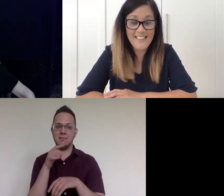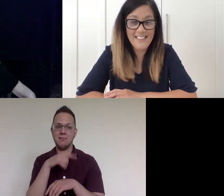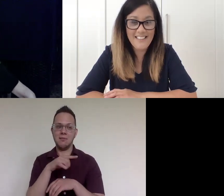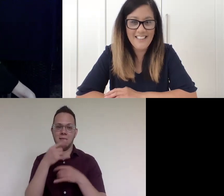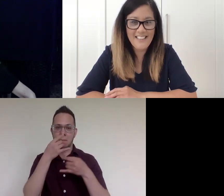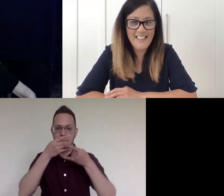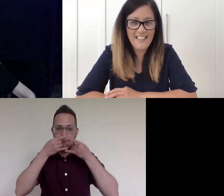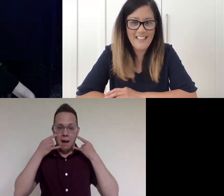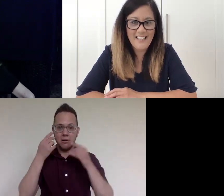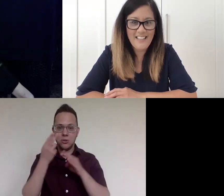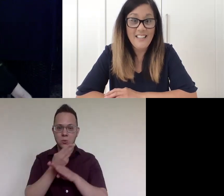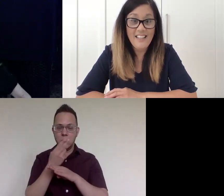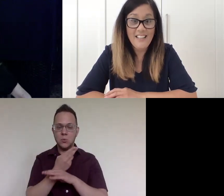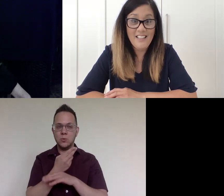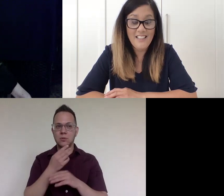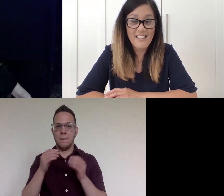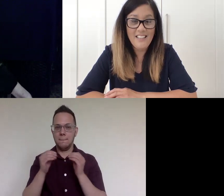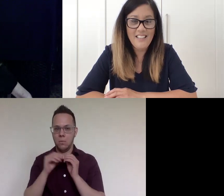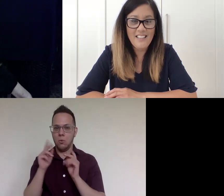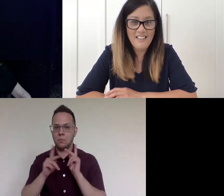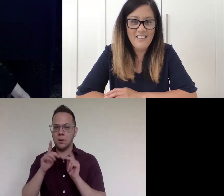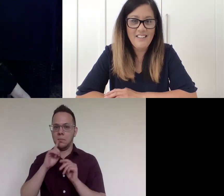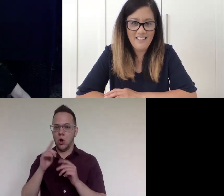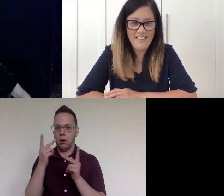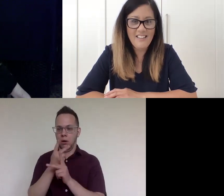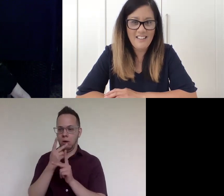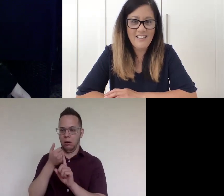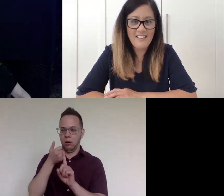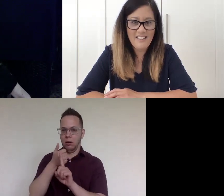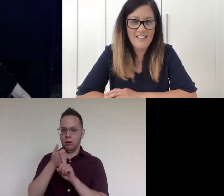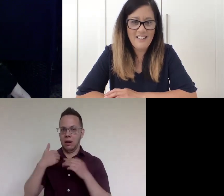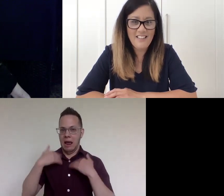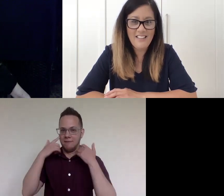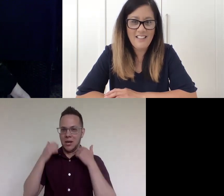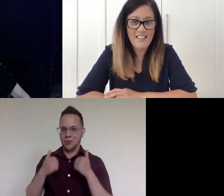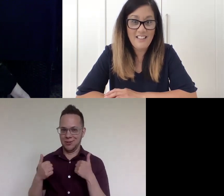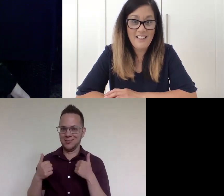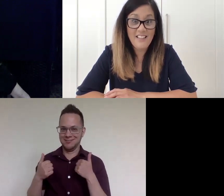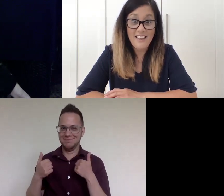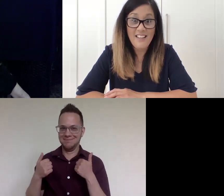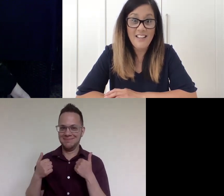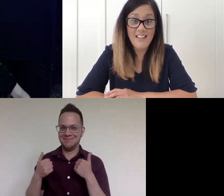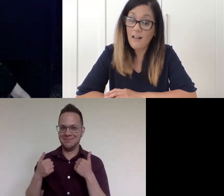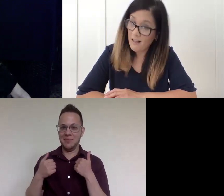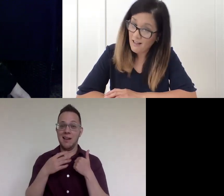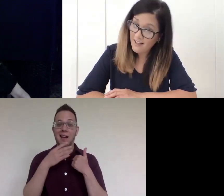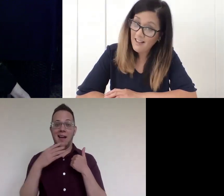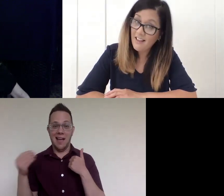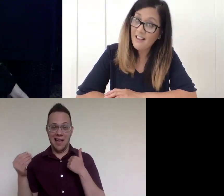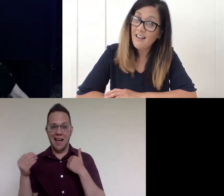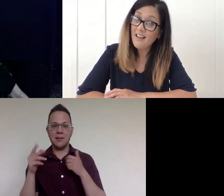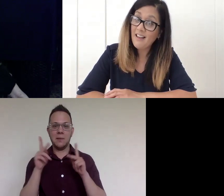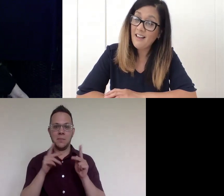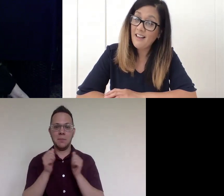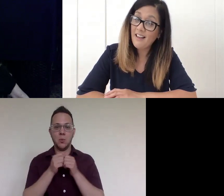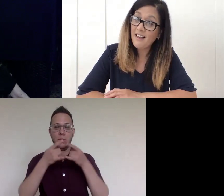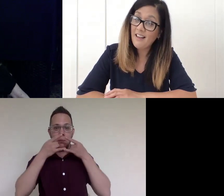That's interesting, because I'm hearing now, with COVID-19 and the masks are being used everywhere, people are trying to figure